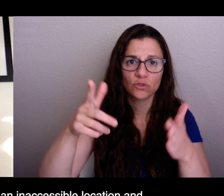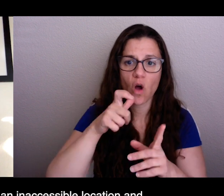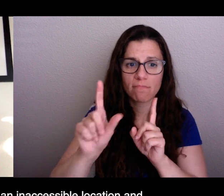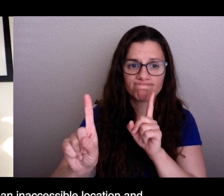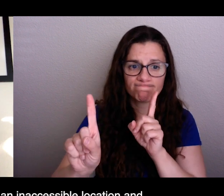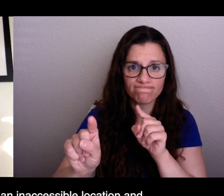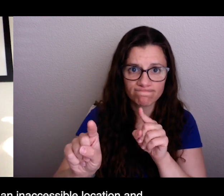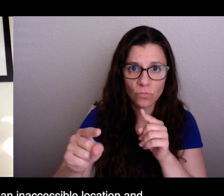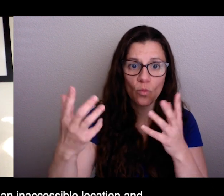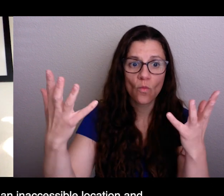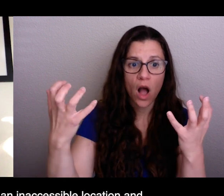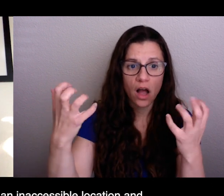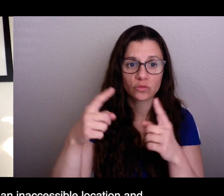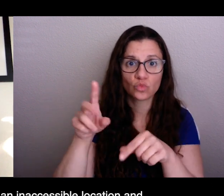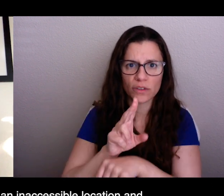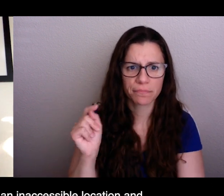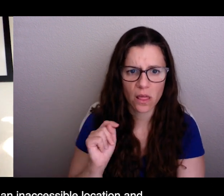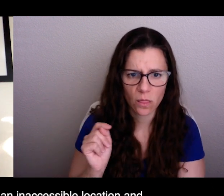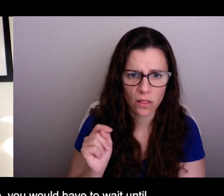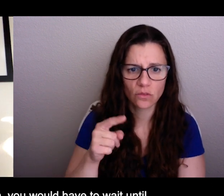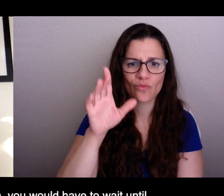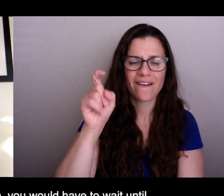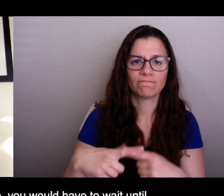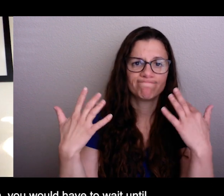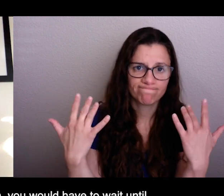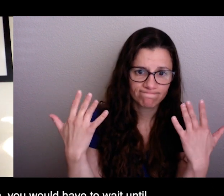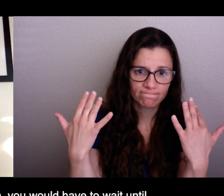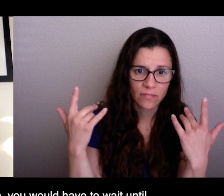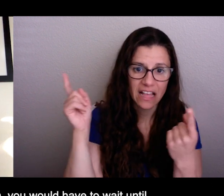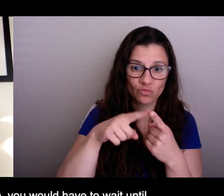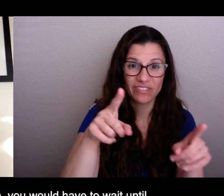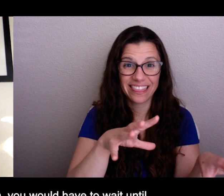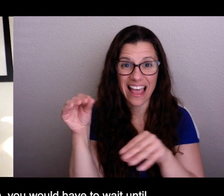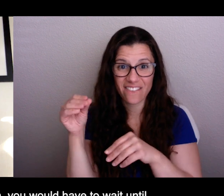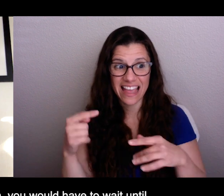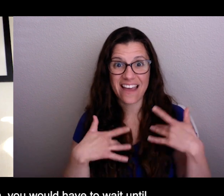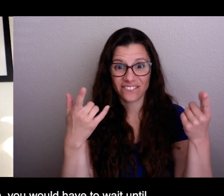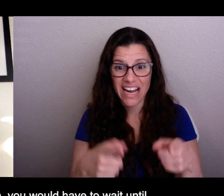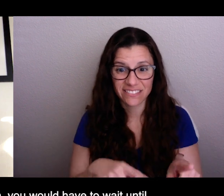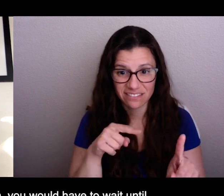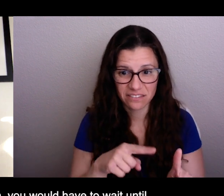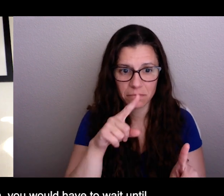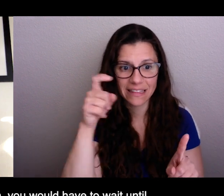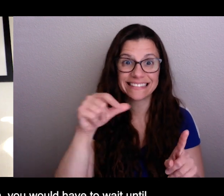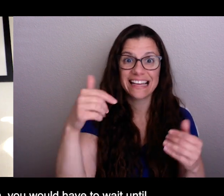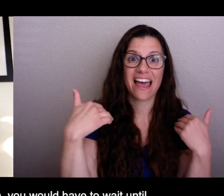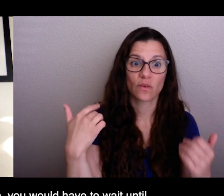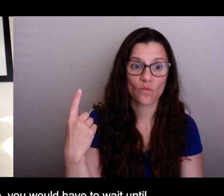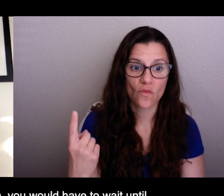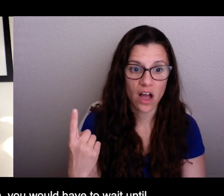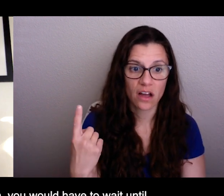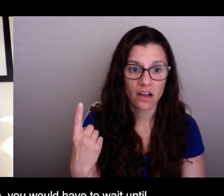that if you were a person who attended who wanted to use a bathroom, you would have to wait until you left the